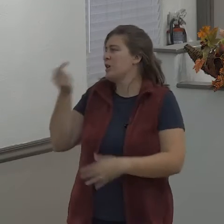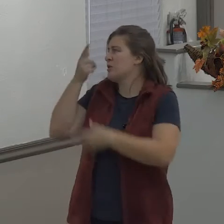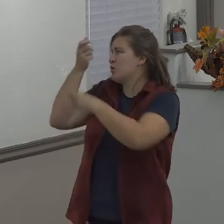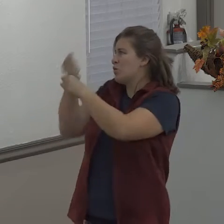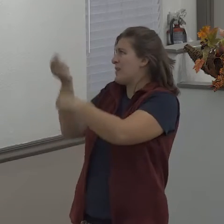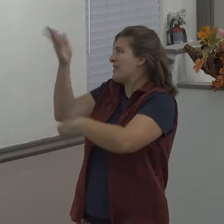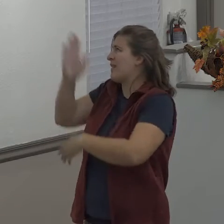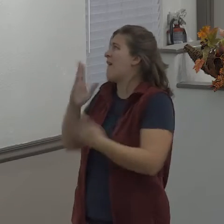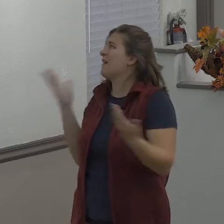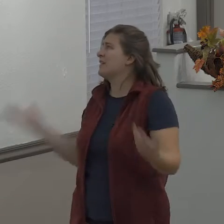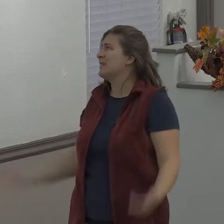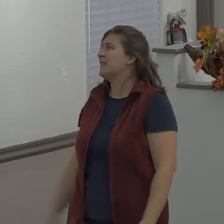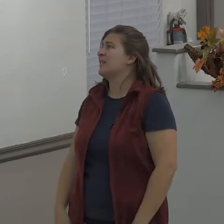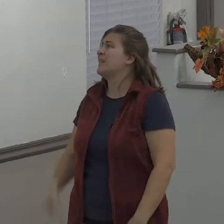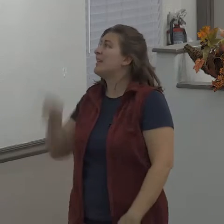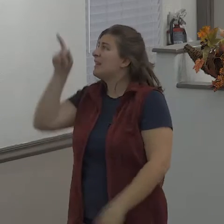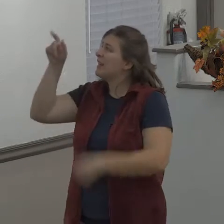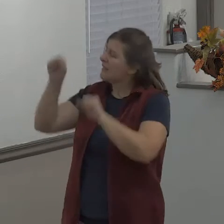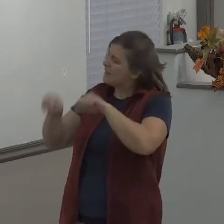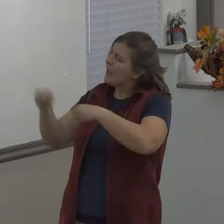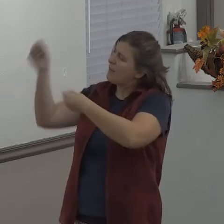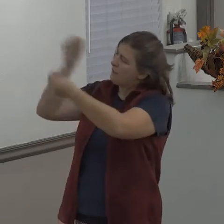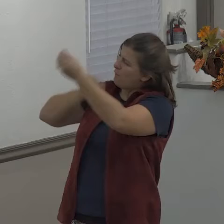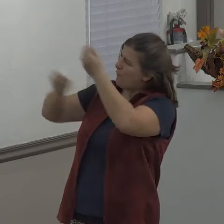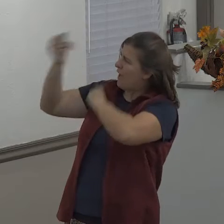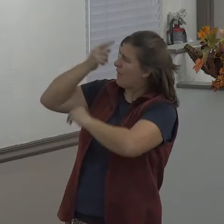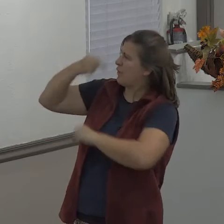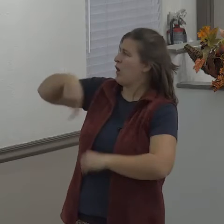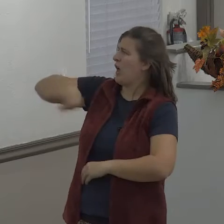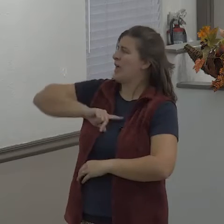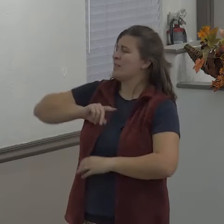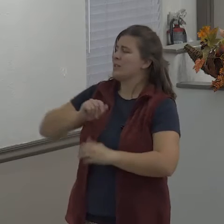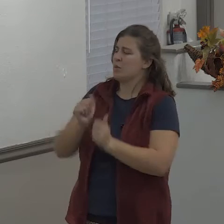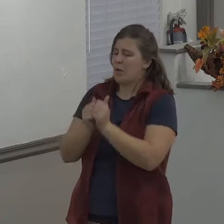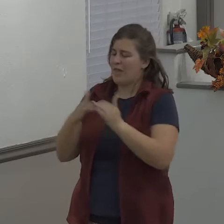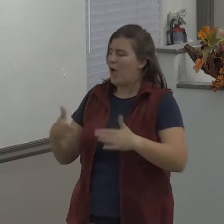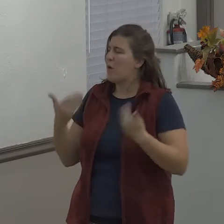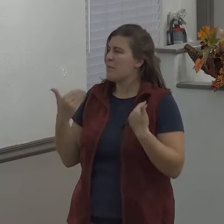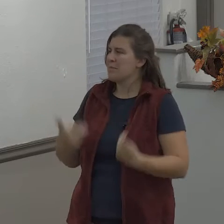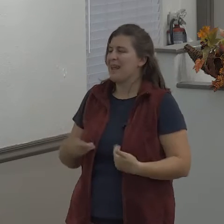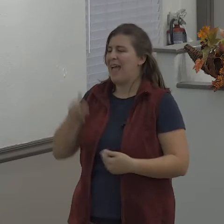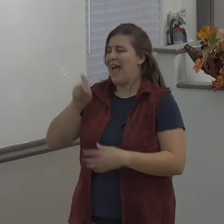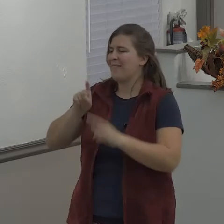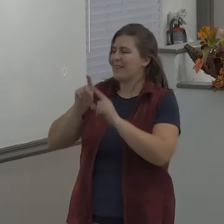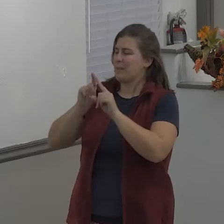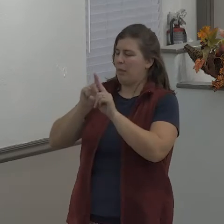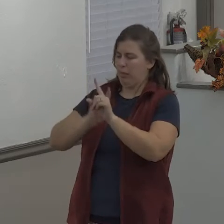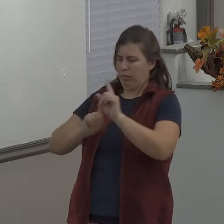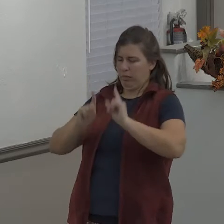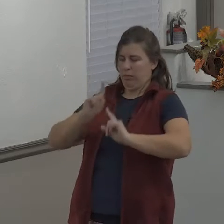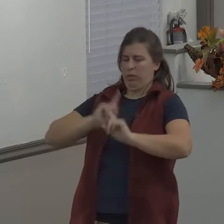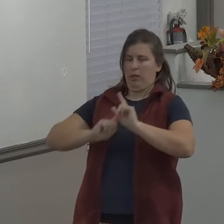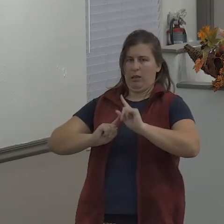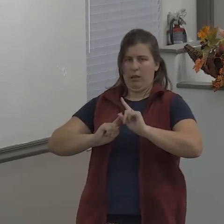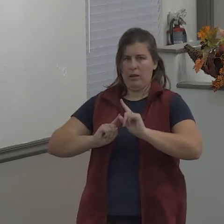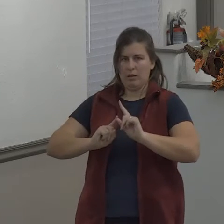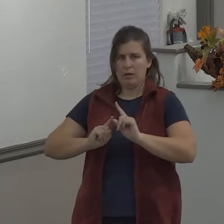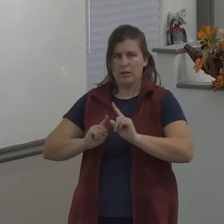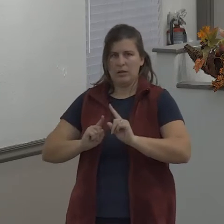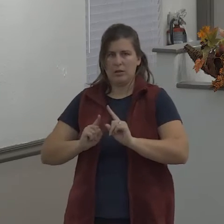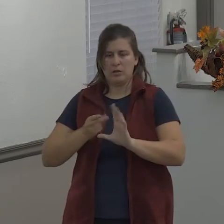I just trust in God that He can provide for us without me having to take one step backwards.